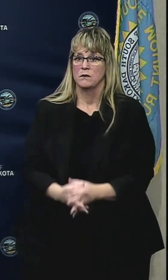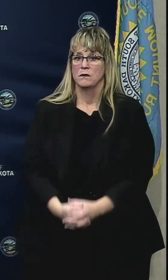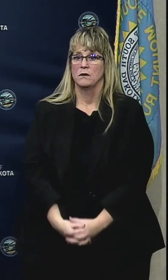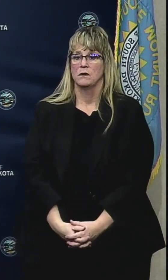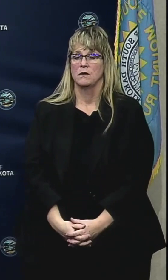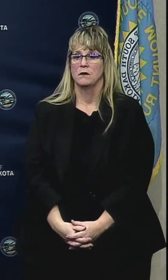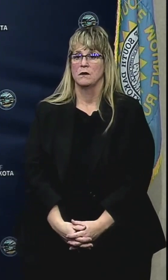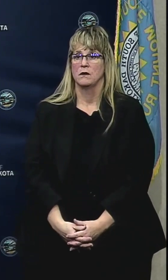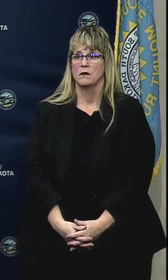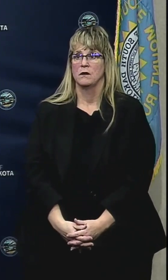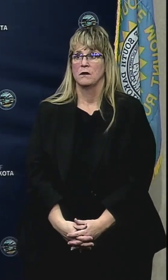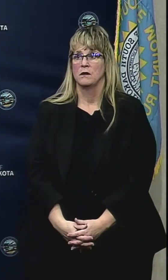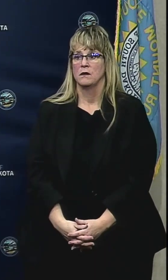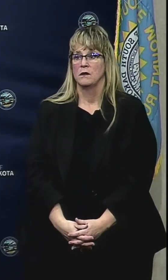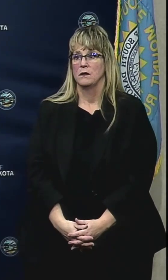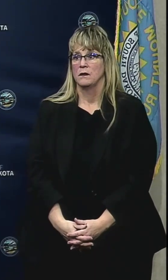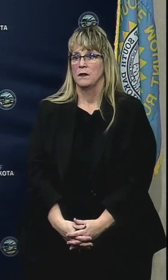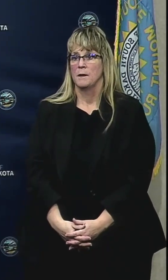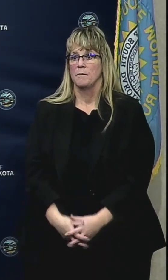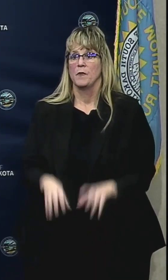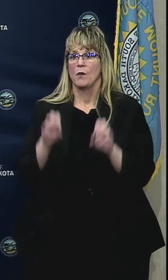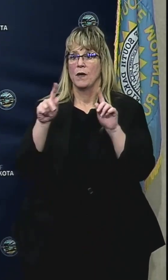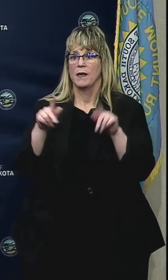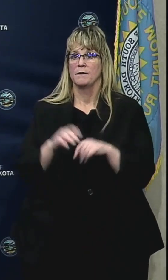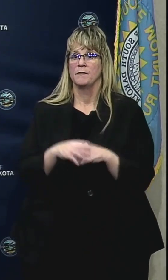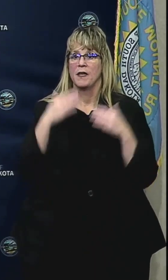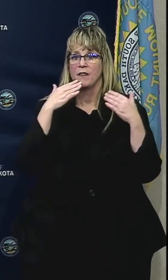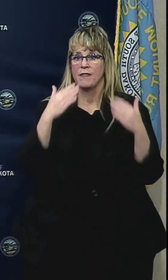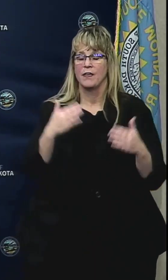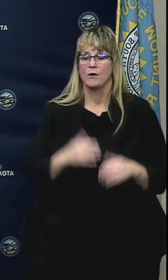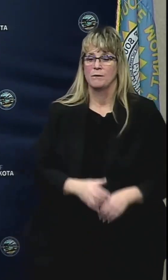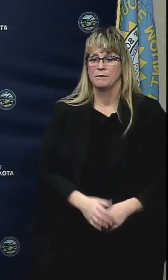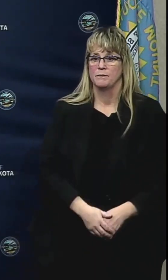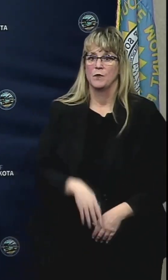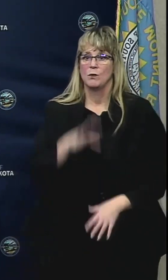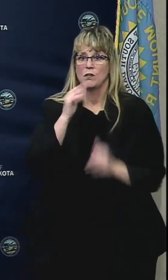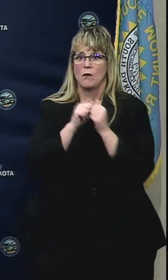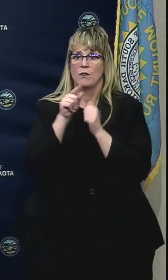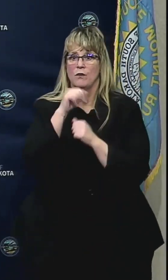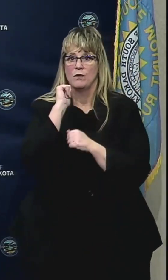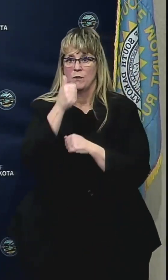Okay. Thanks so much, everybody. We'll talk to you tomorrow.